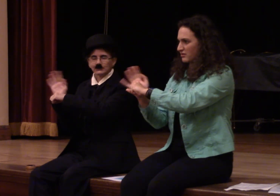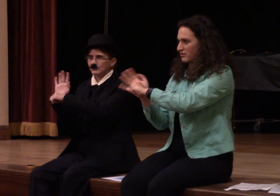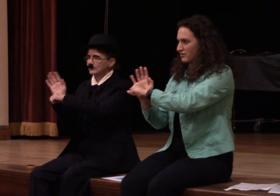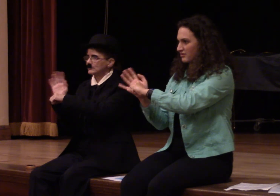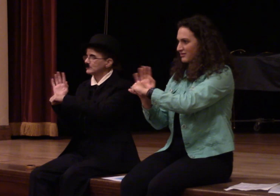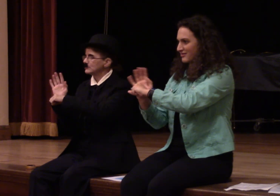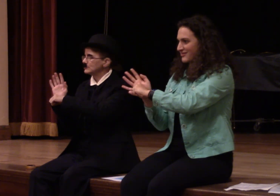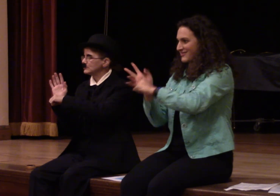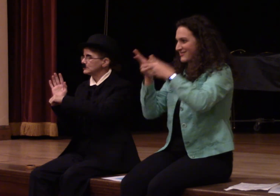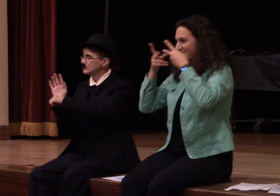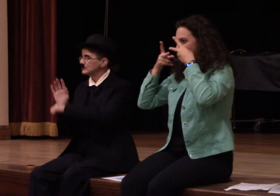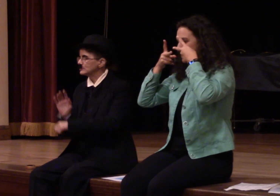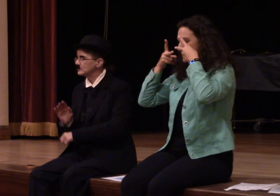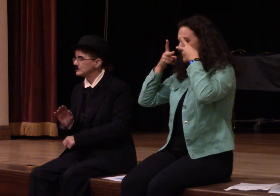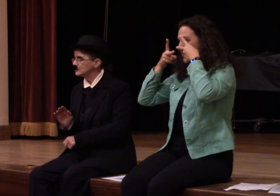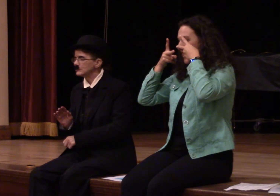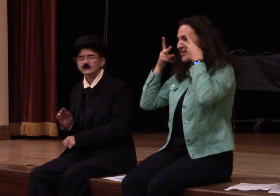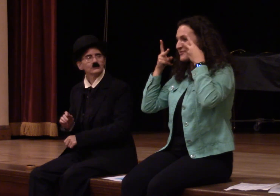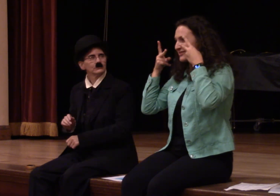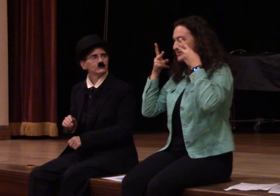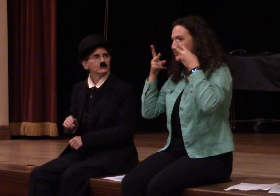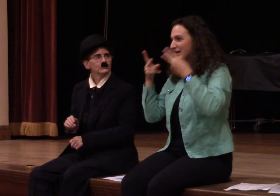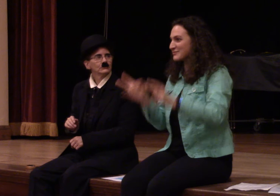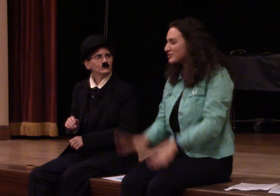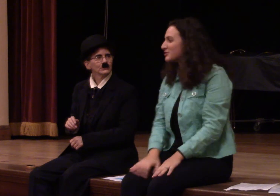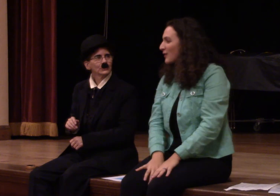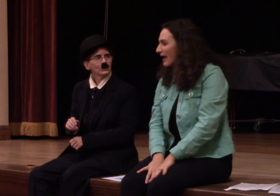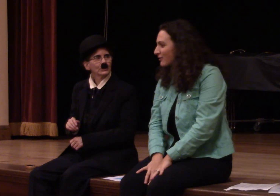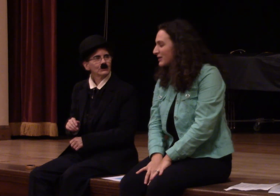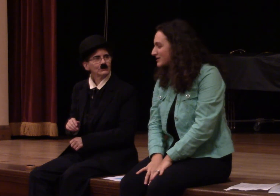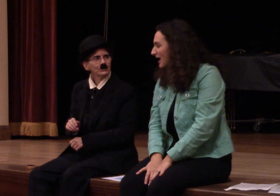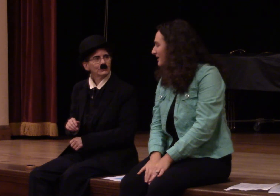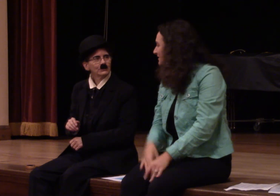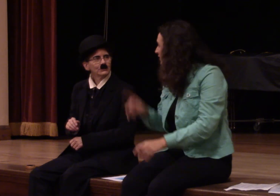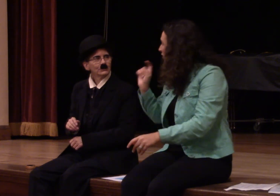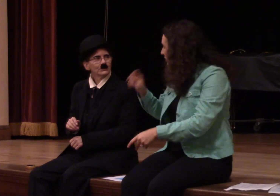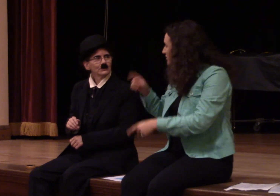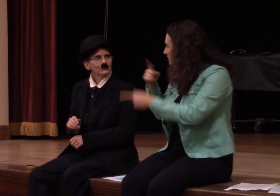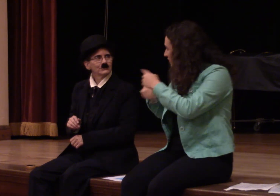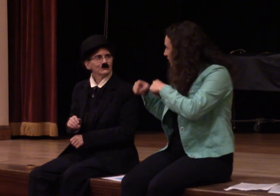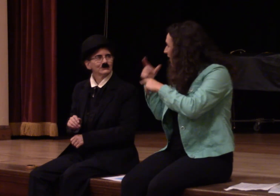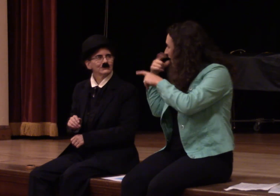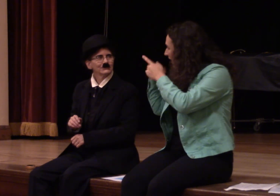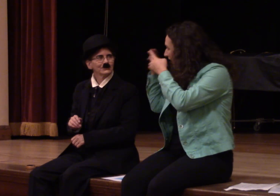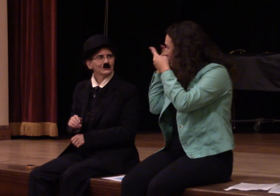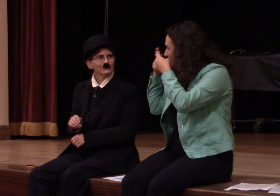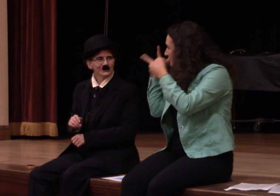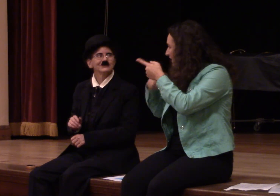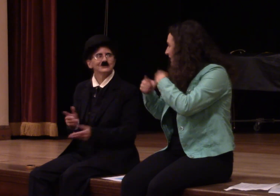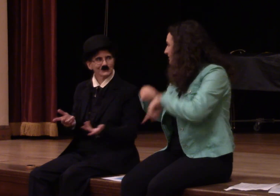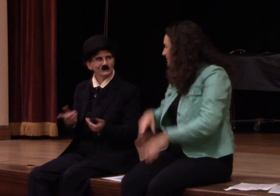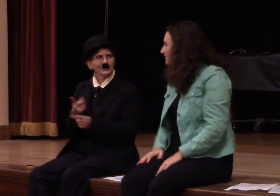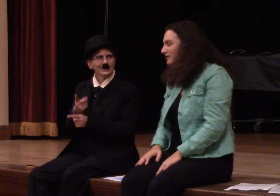costume. So Halloween, there's two signs. We should do Halloween signs. We should do Halloween signs because it's